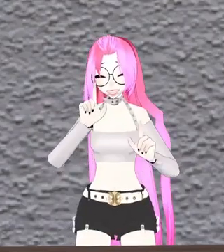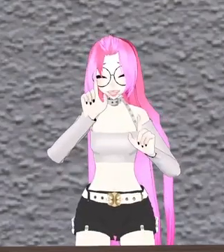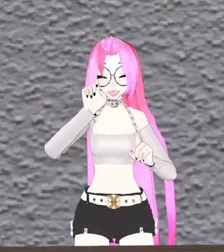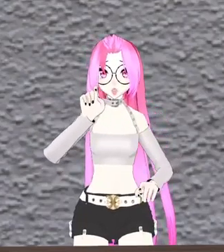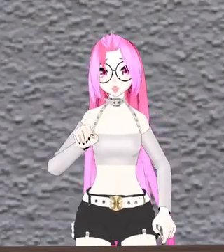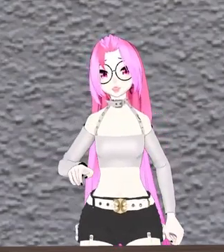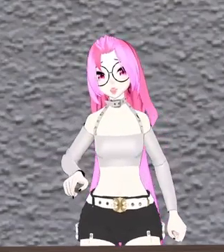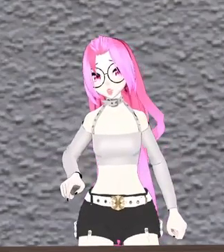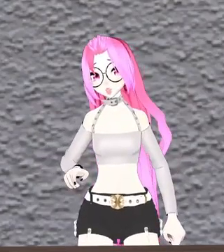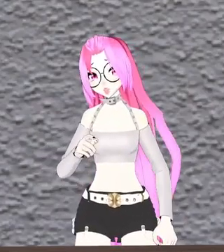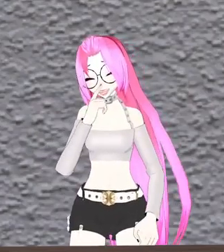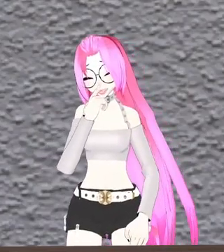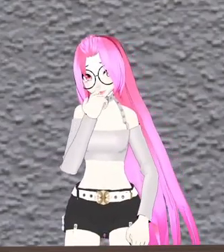question?